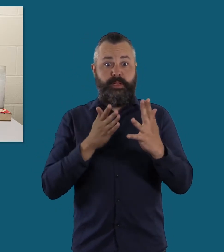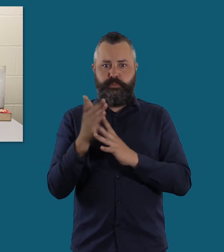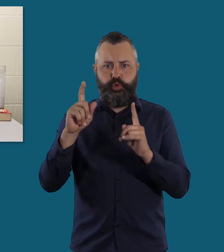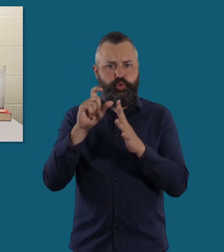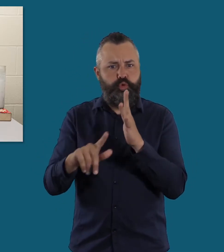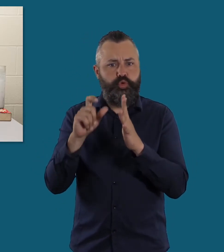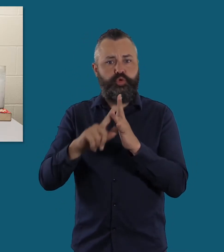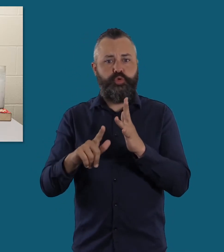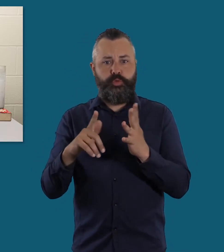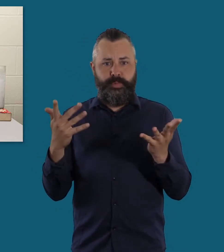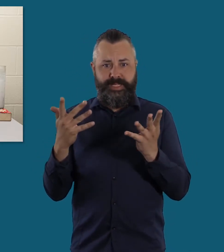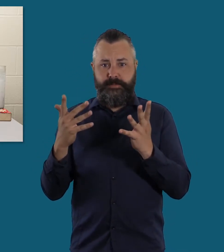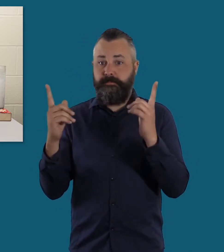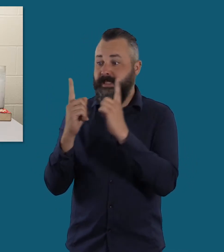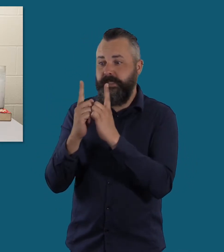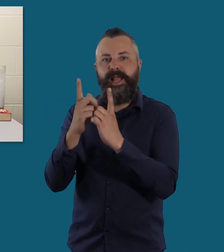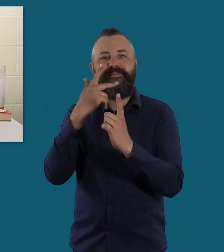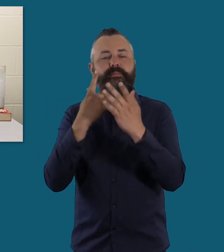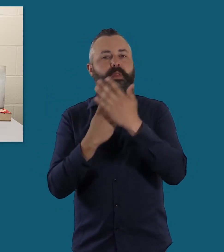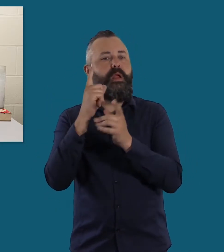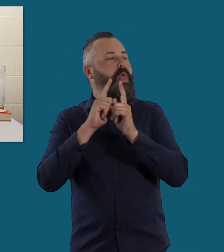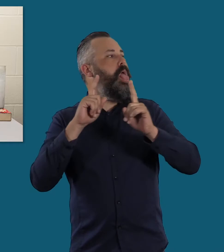Also decide on a place where you should meet in the event that you become separated.